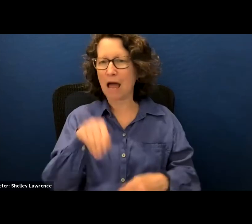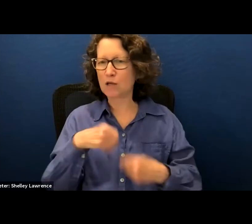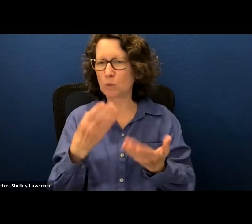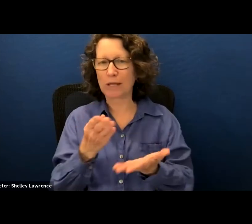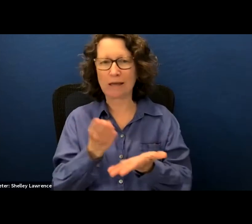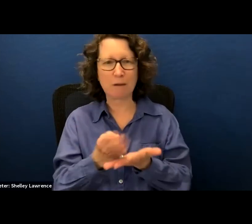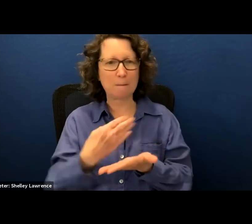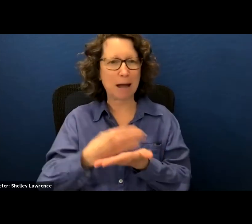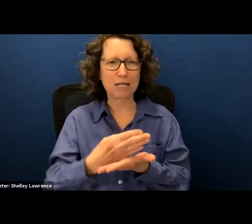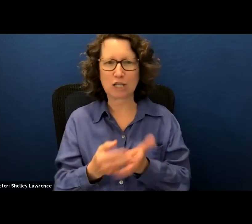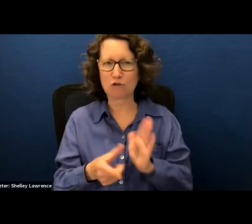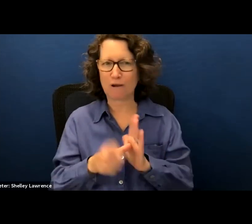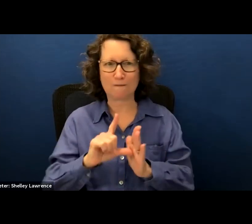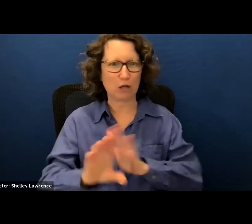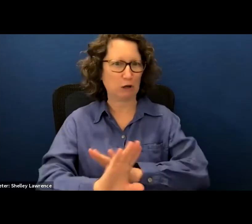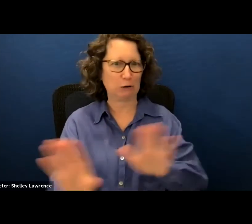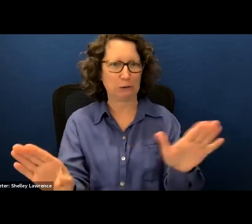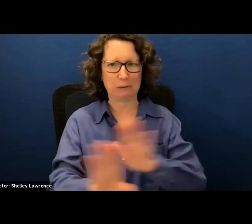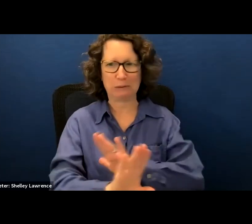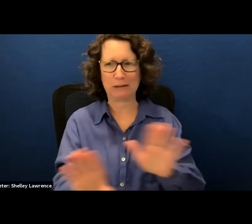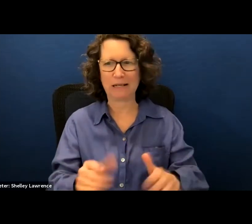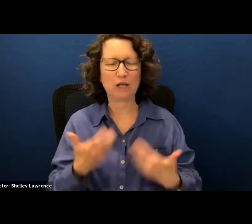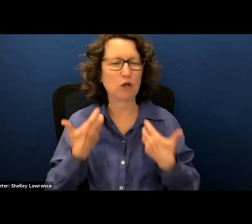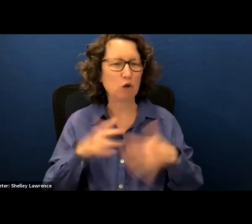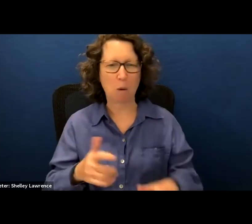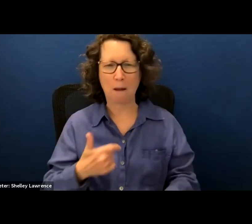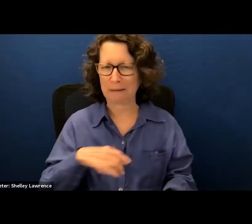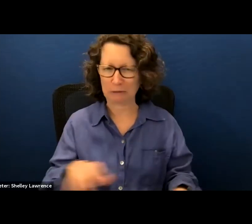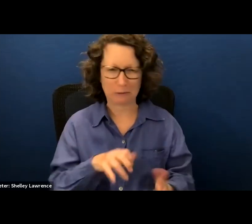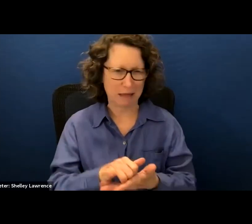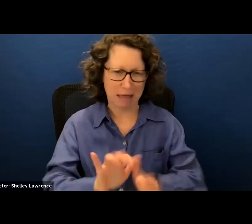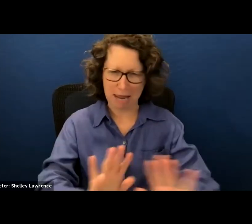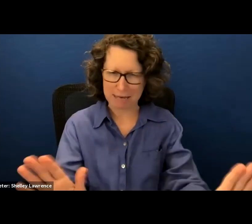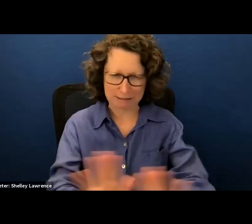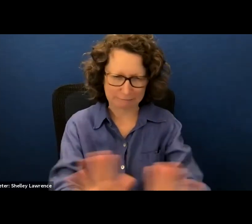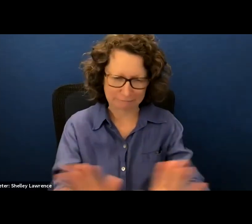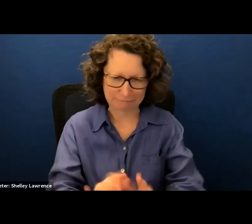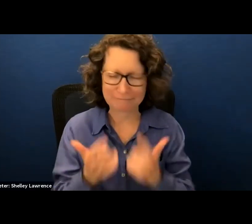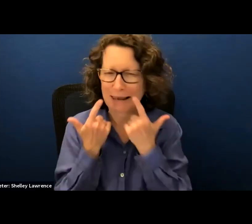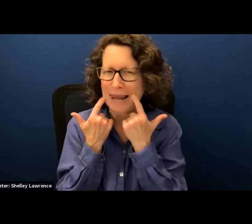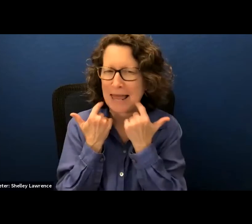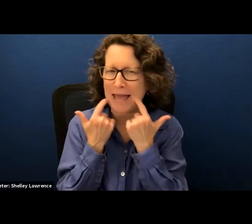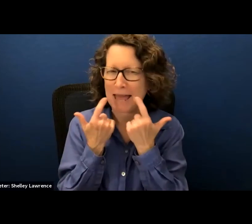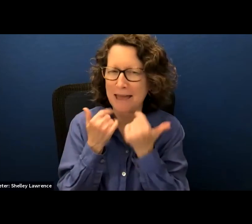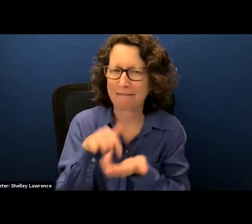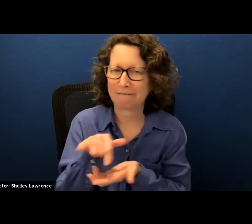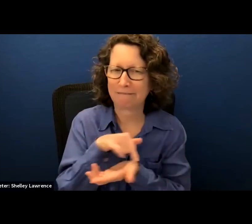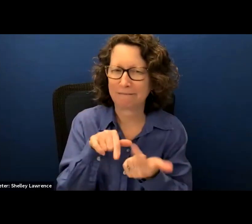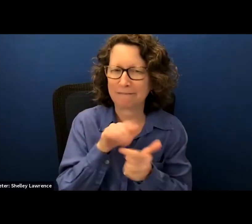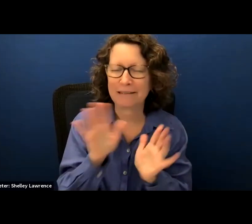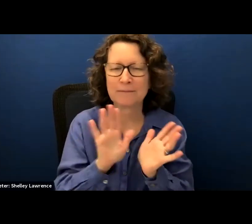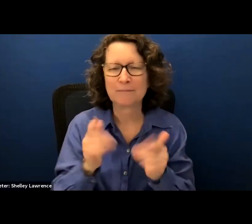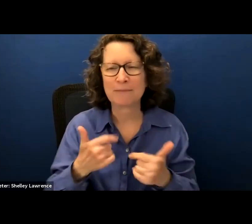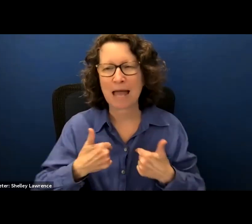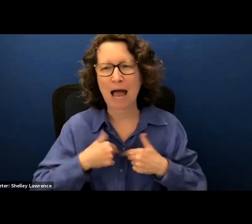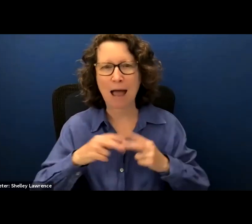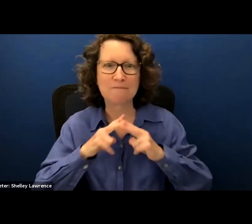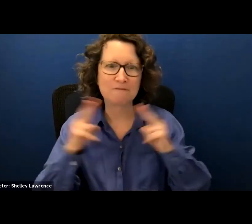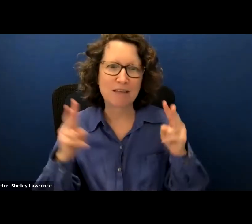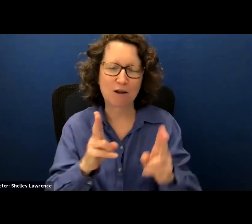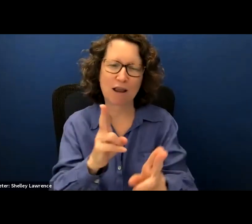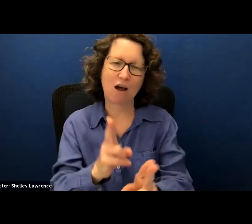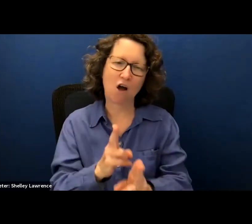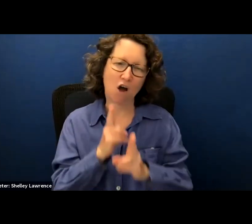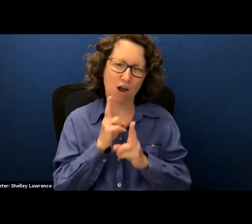budget review. You don't want me giving the budget. No, I'm very